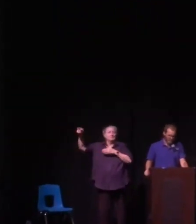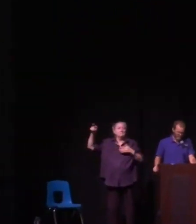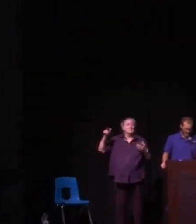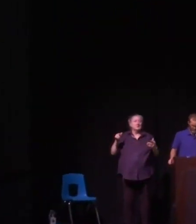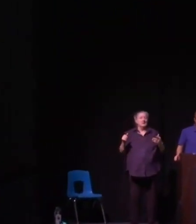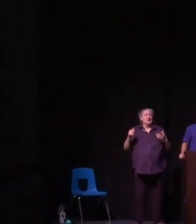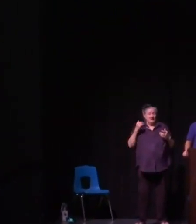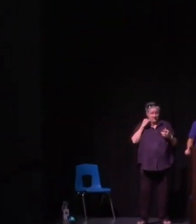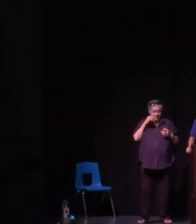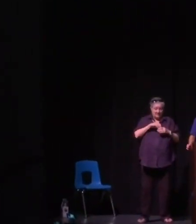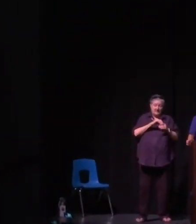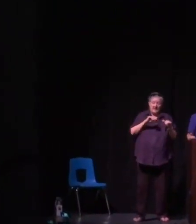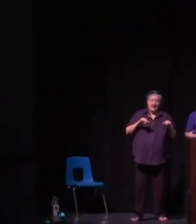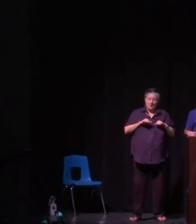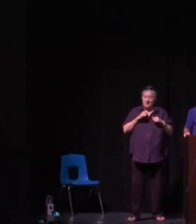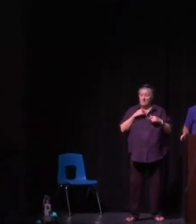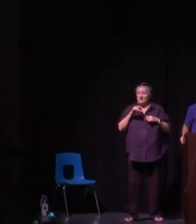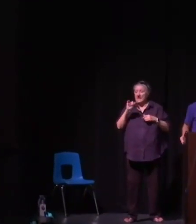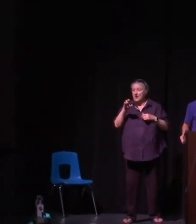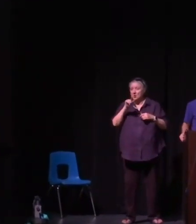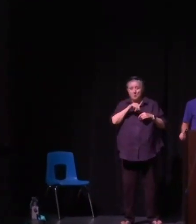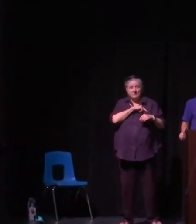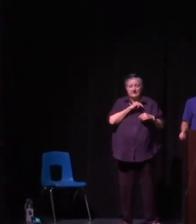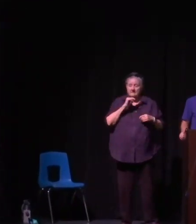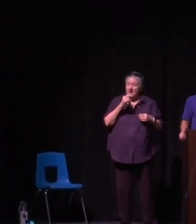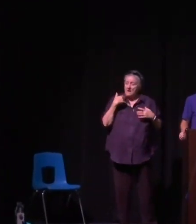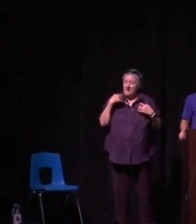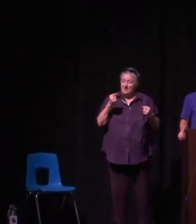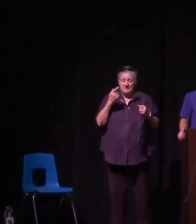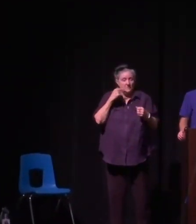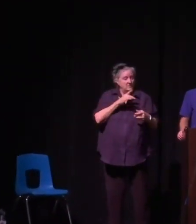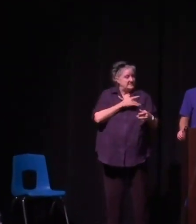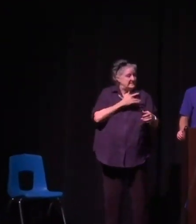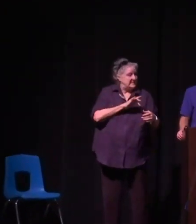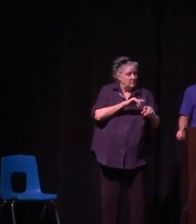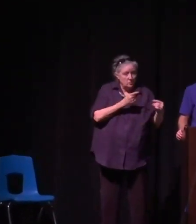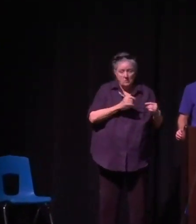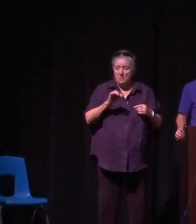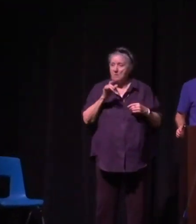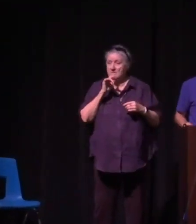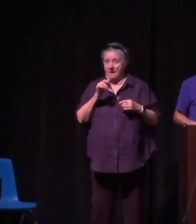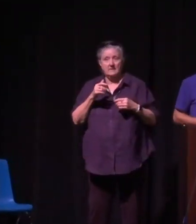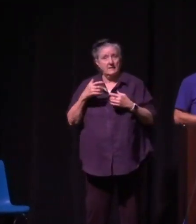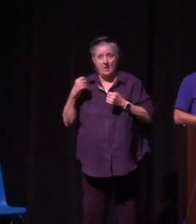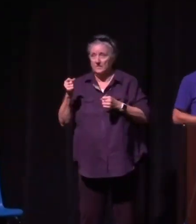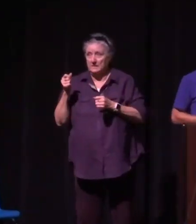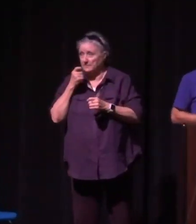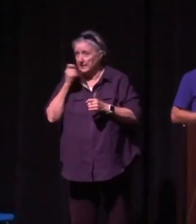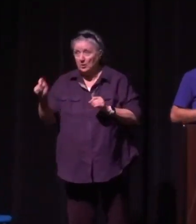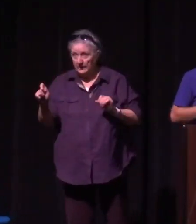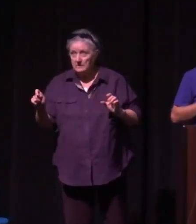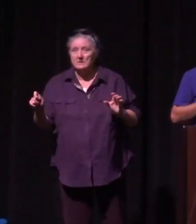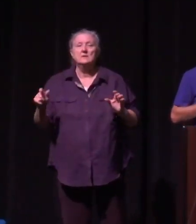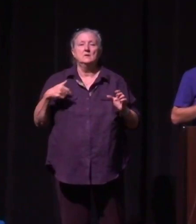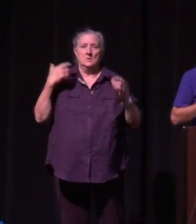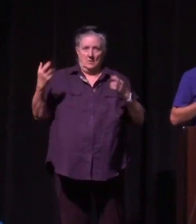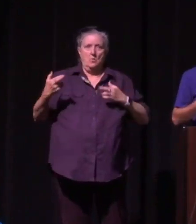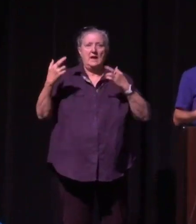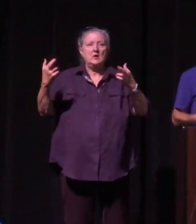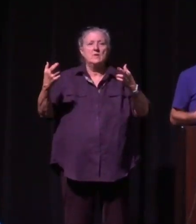area where the air quality is unhealthy for sensitive groups or unhealthy, we really recommend that